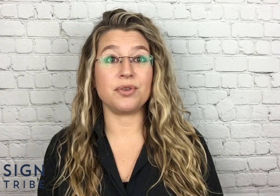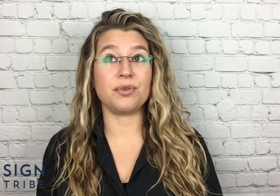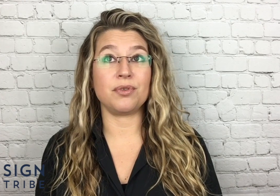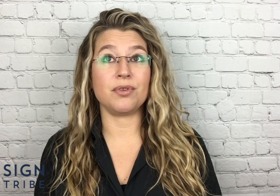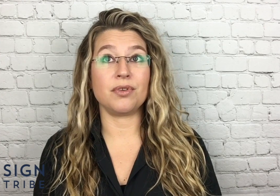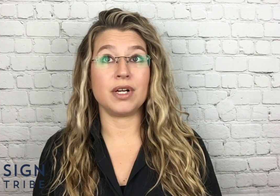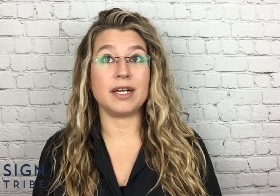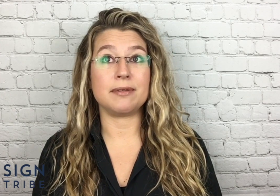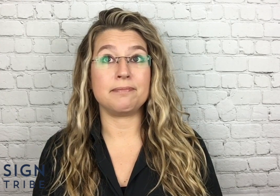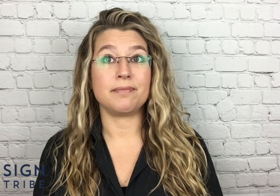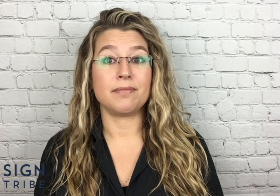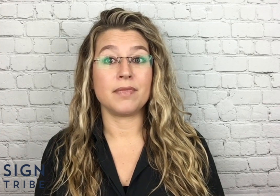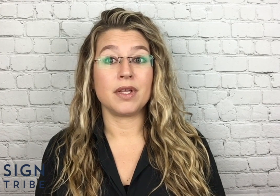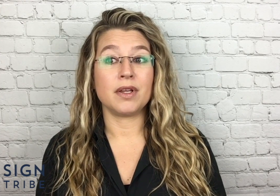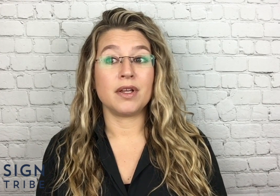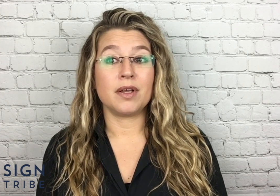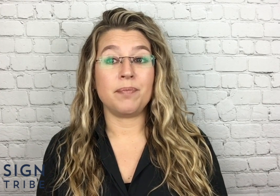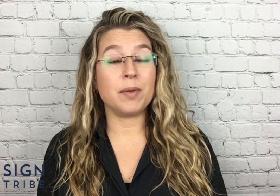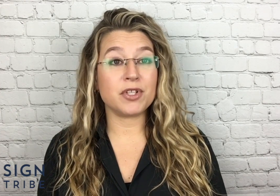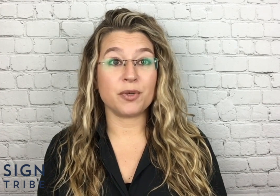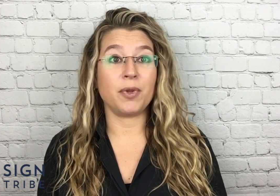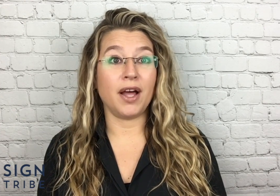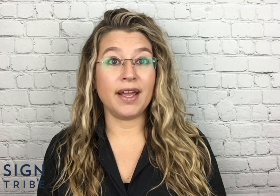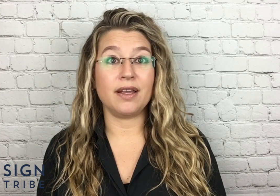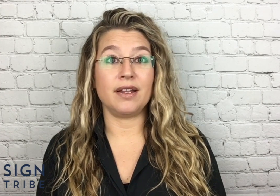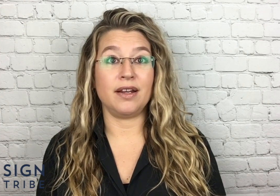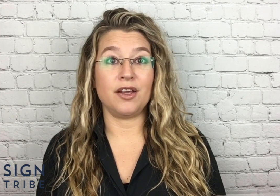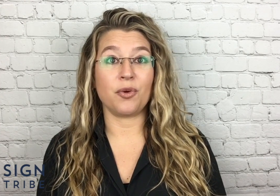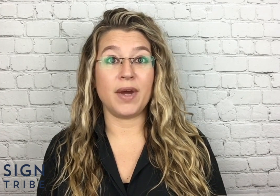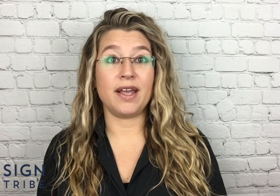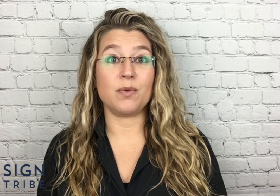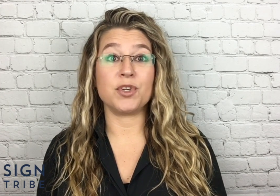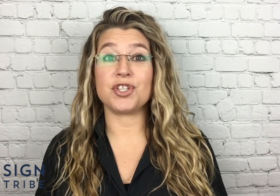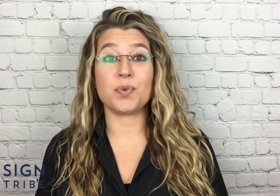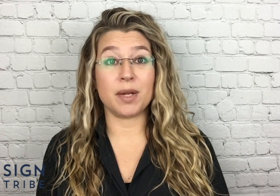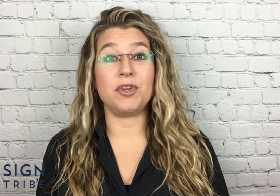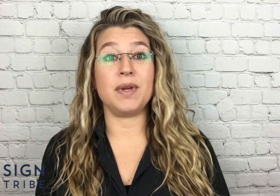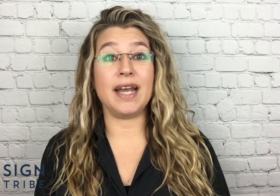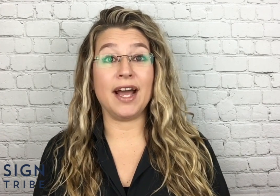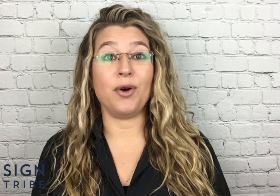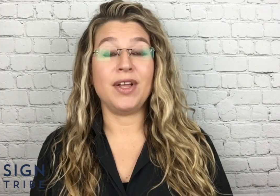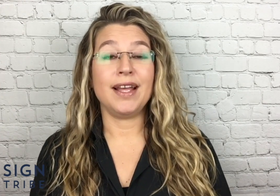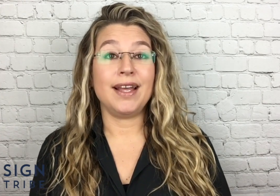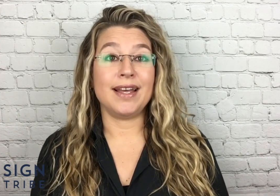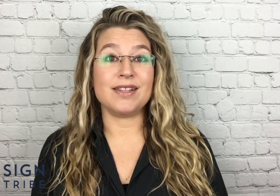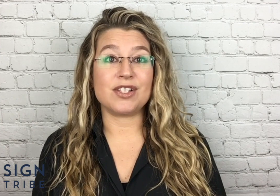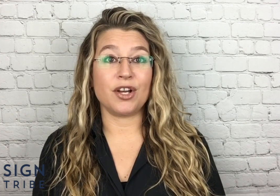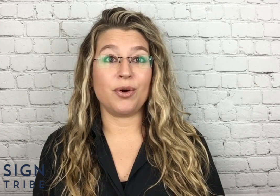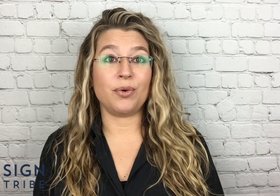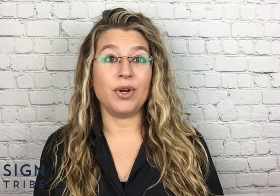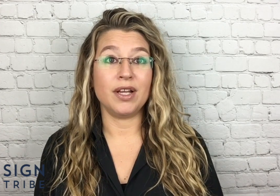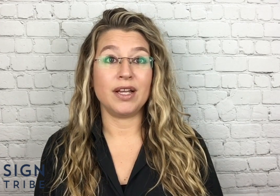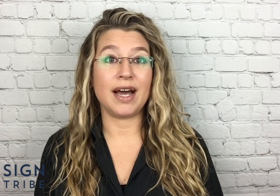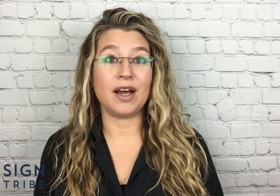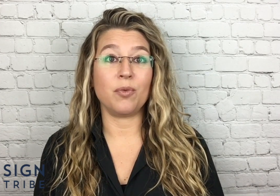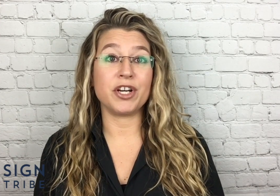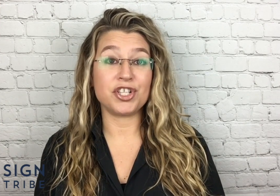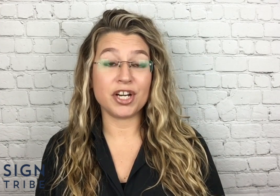to be able to apply it in another way, which is what I'm doing now. And so I want to share with